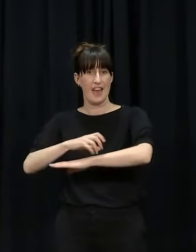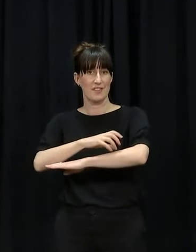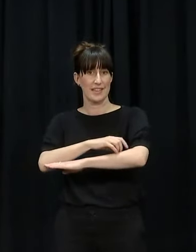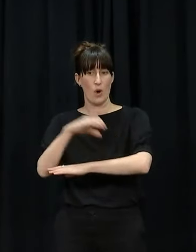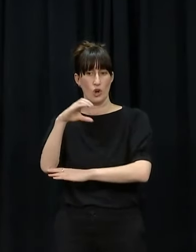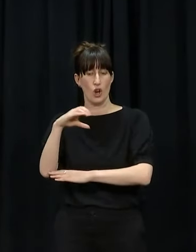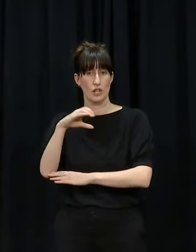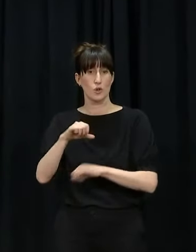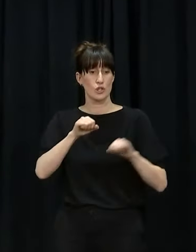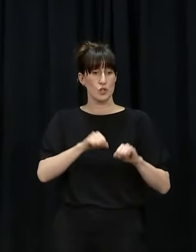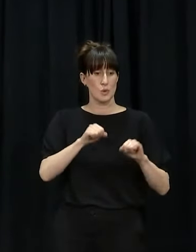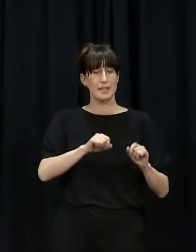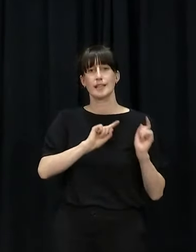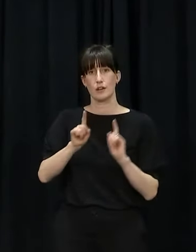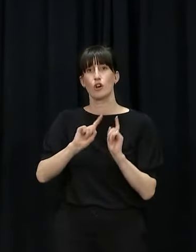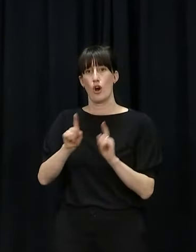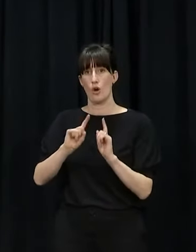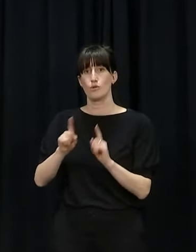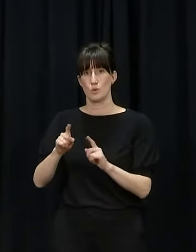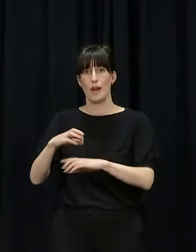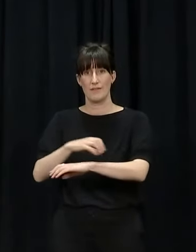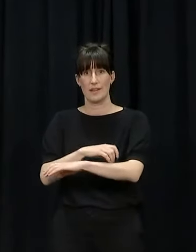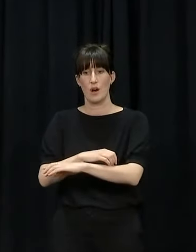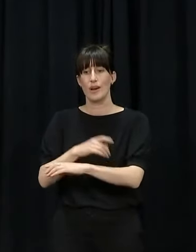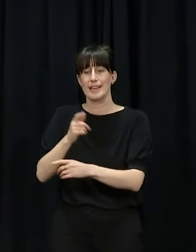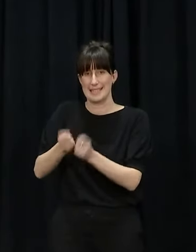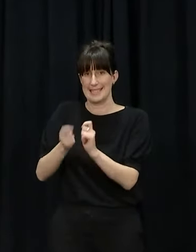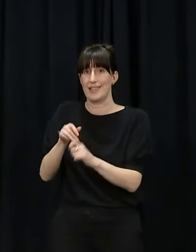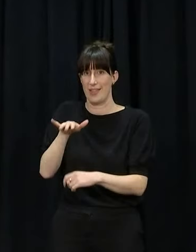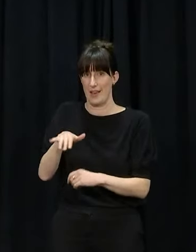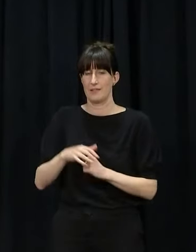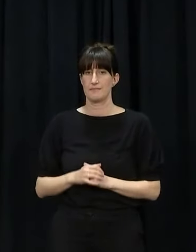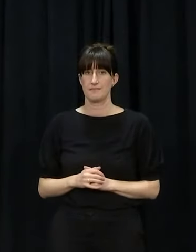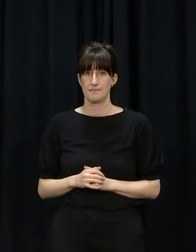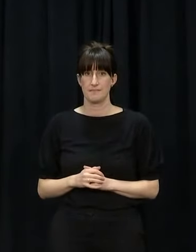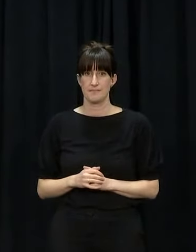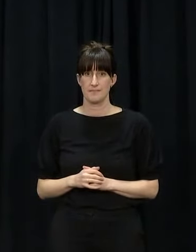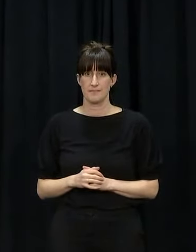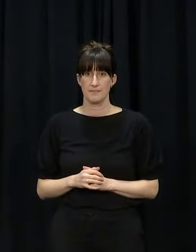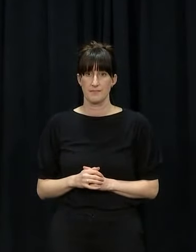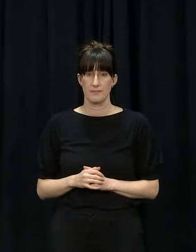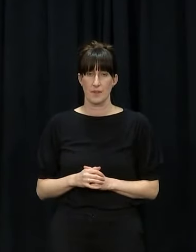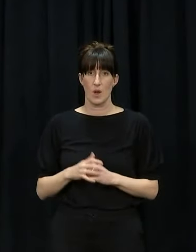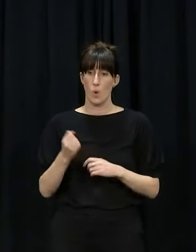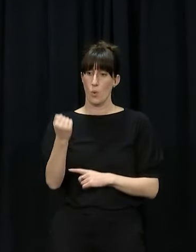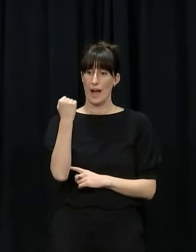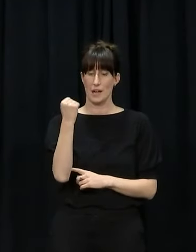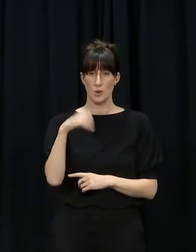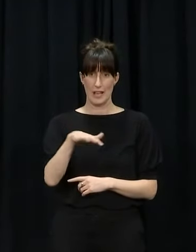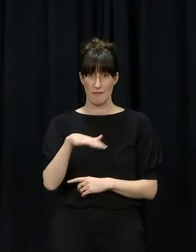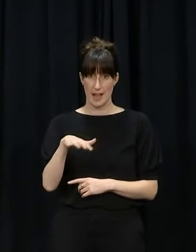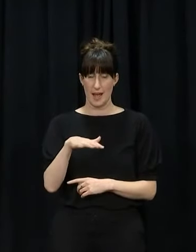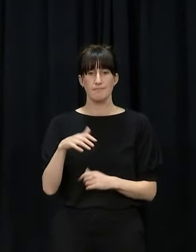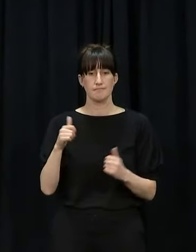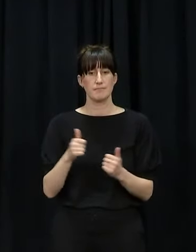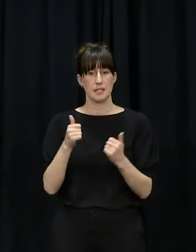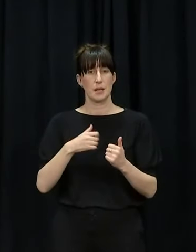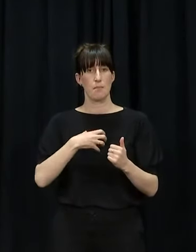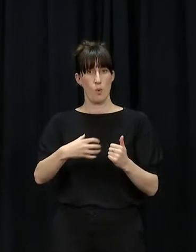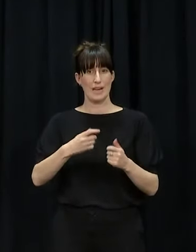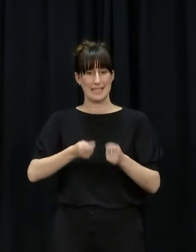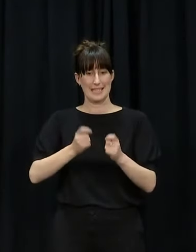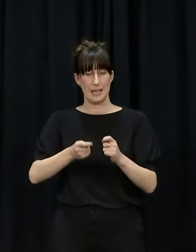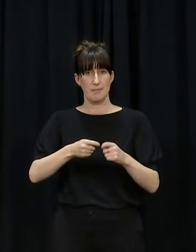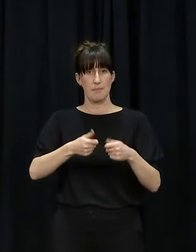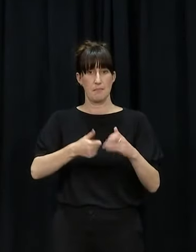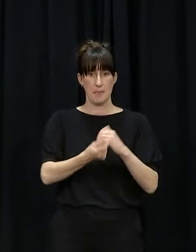through there and be tested in a safe way. There is increased testing capacity in Waikato, with a range of testing sites already